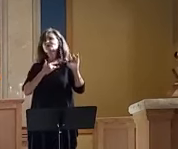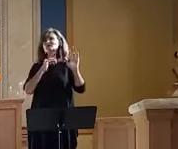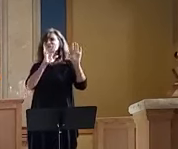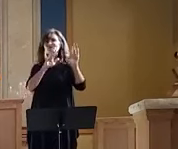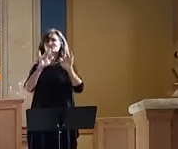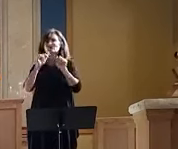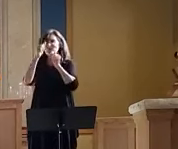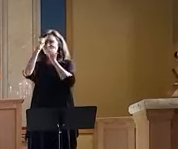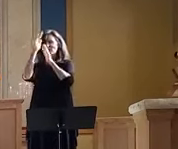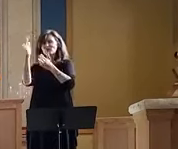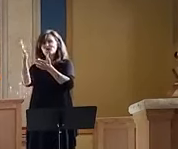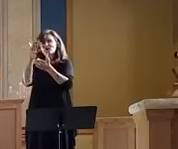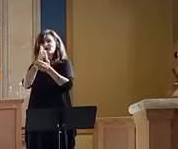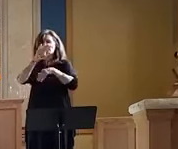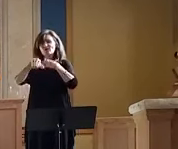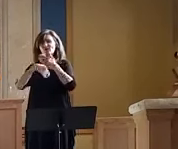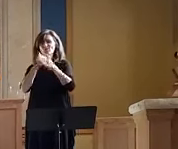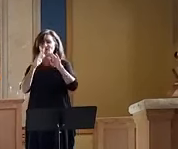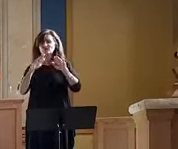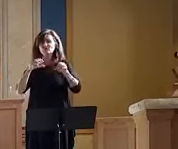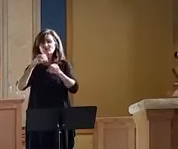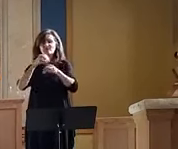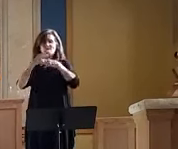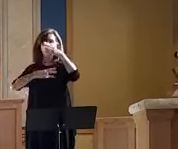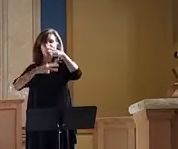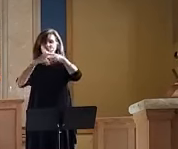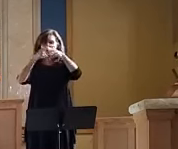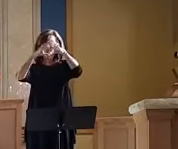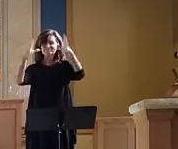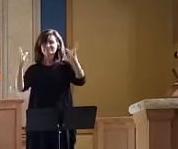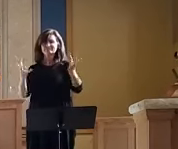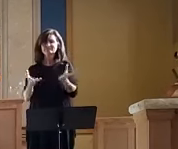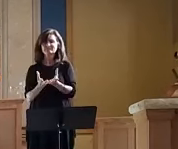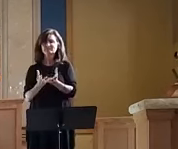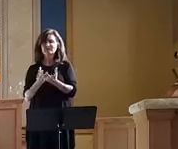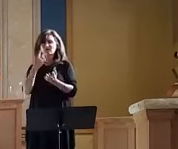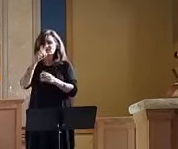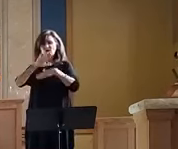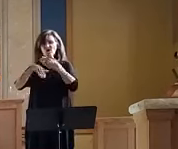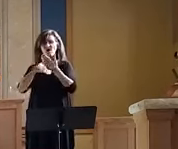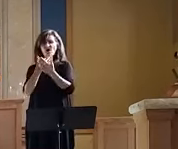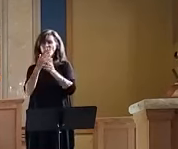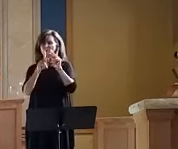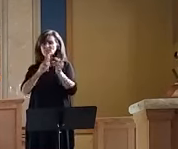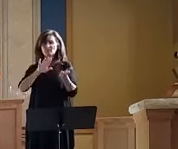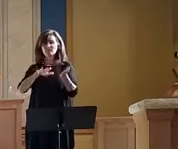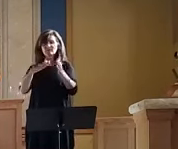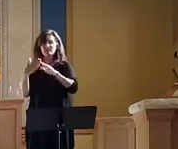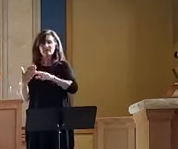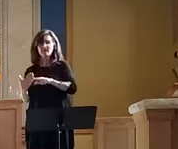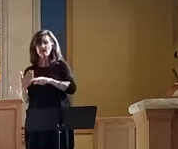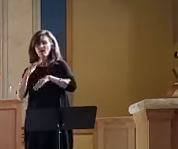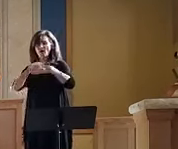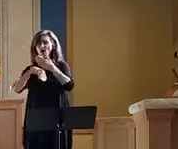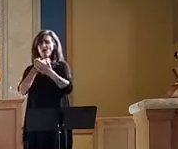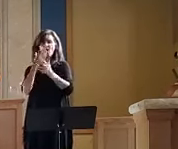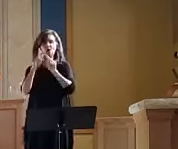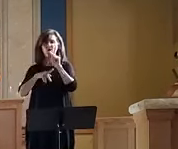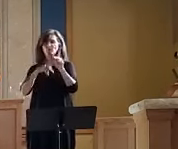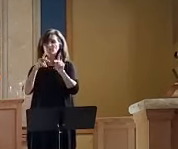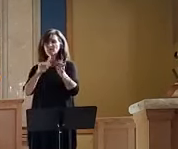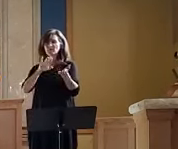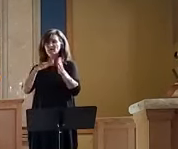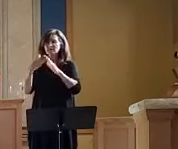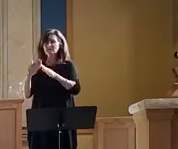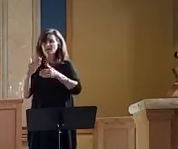yourself all your children scattered throughout the world. To our departed brothers and sisters, and to all who are pleasing to you at their passing from this